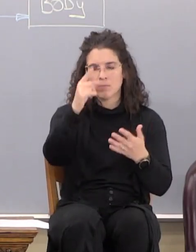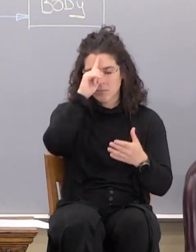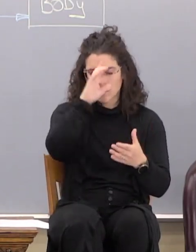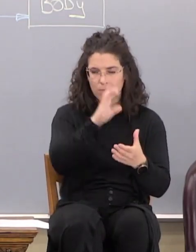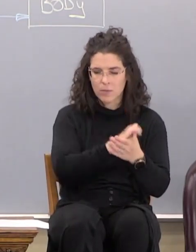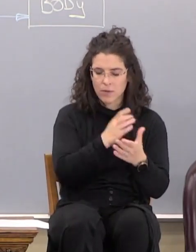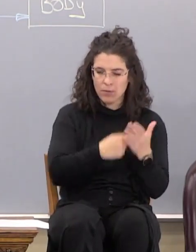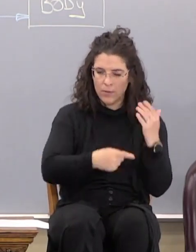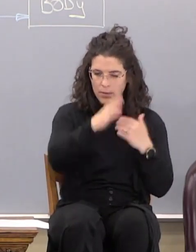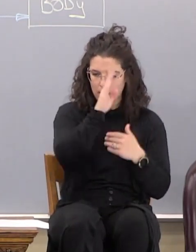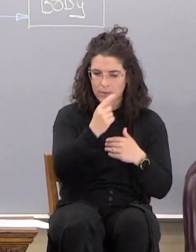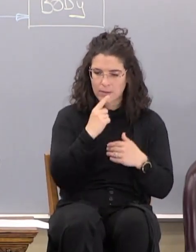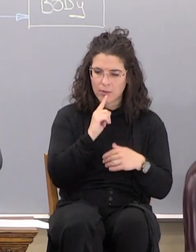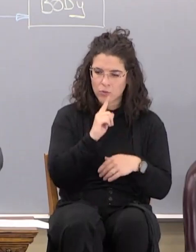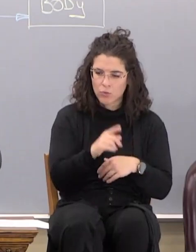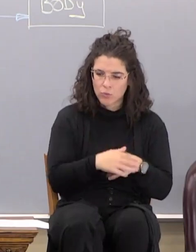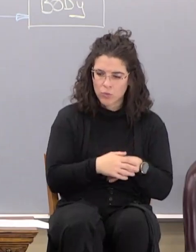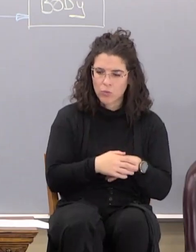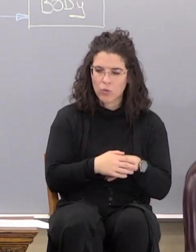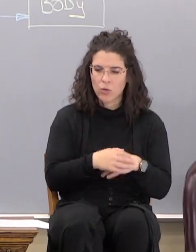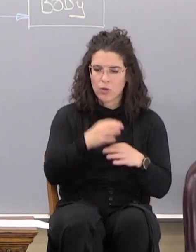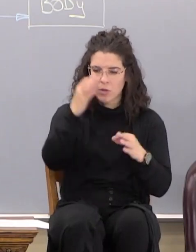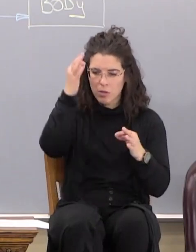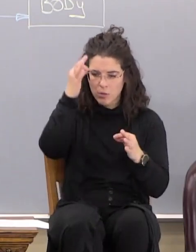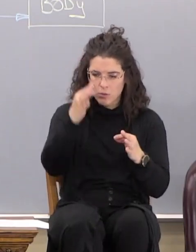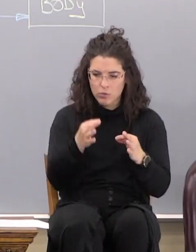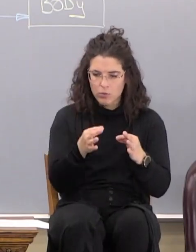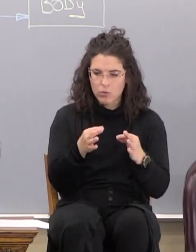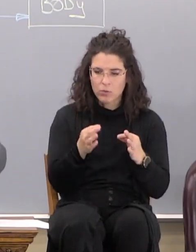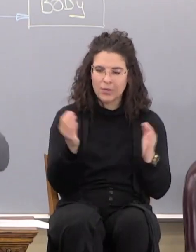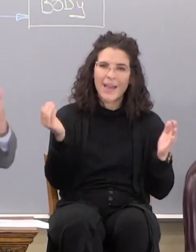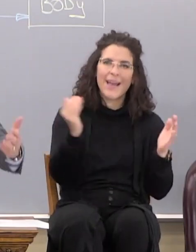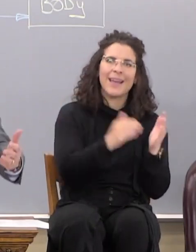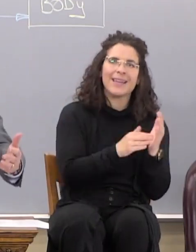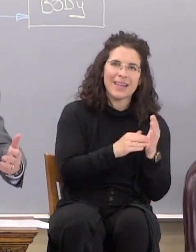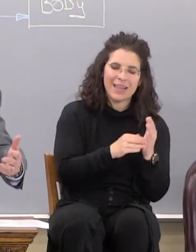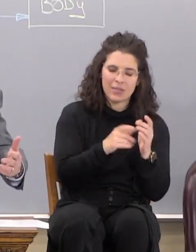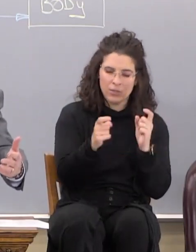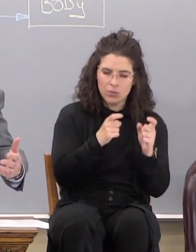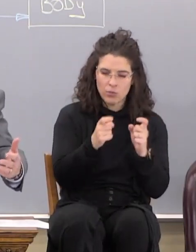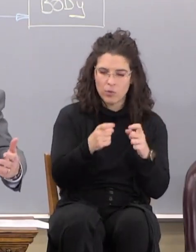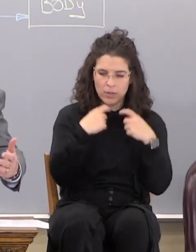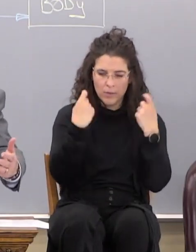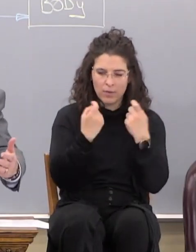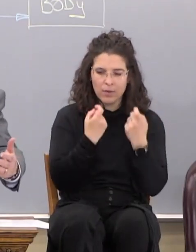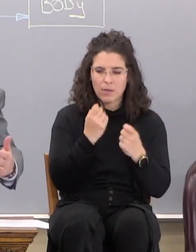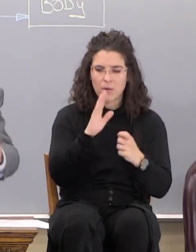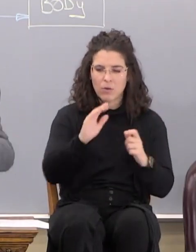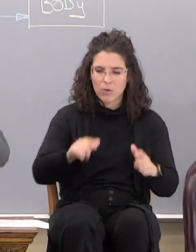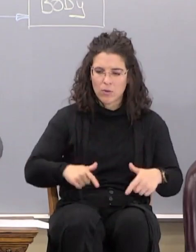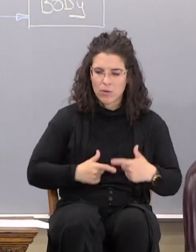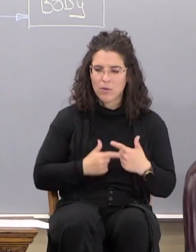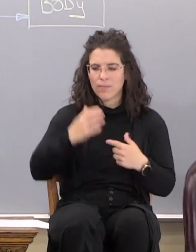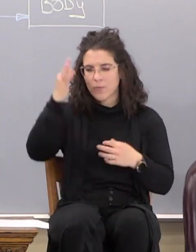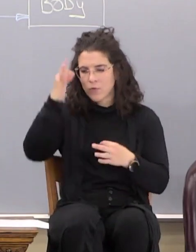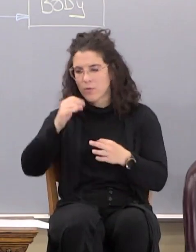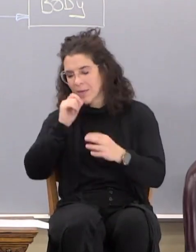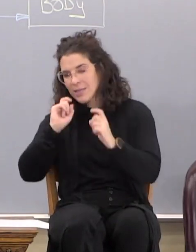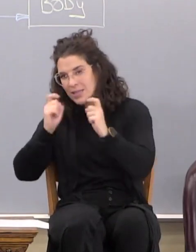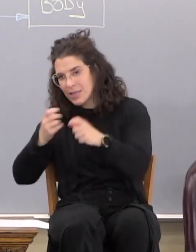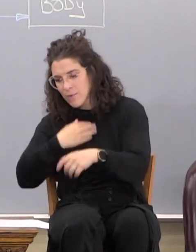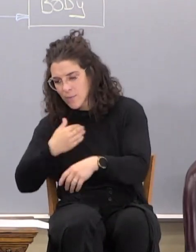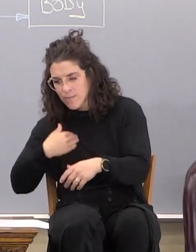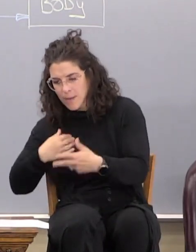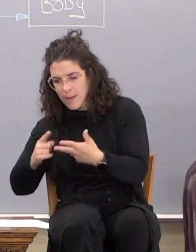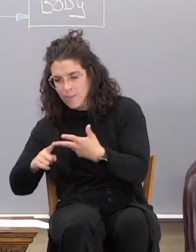Believing what God says is true. Choosing against the reigning of sin in your life. Choosing not to give your members